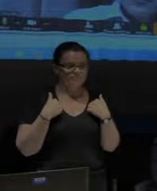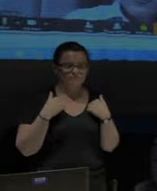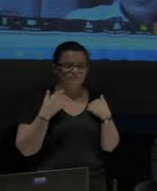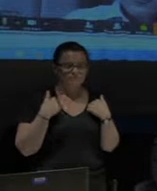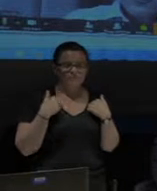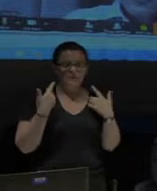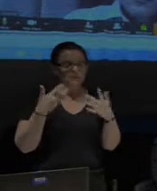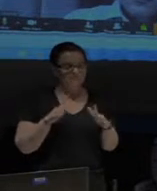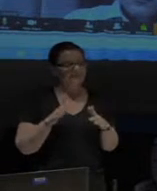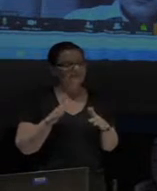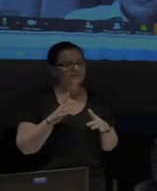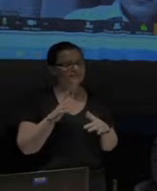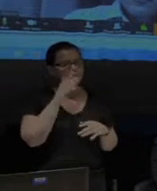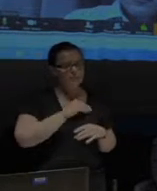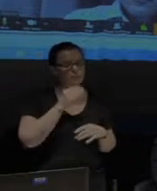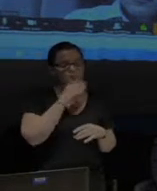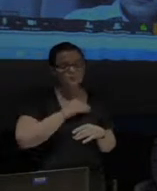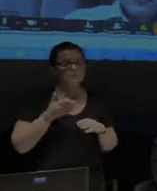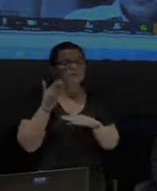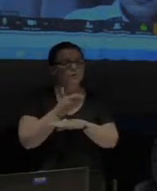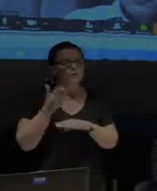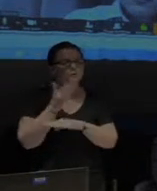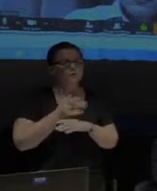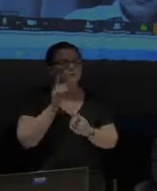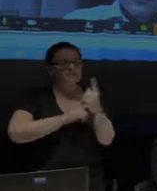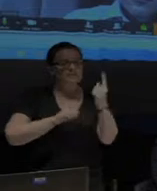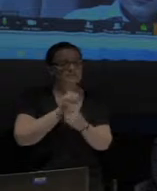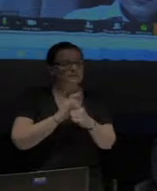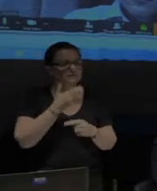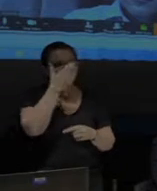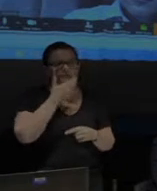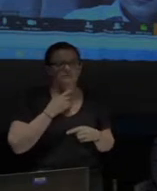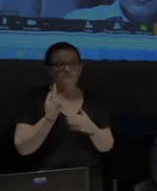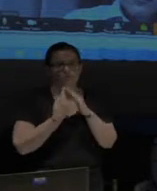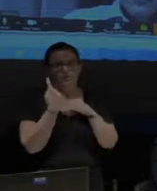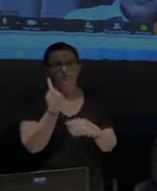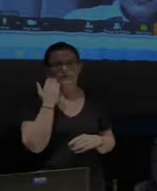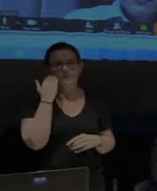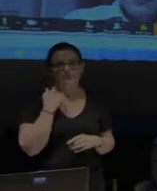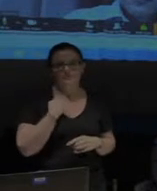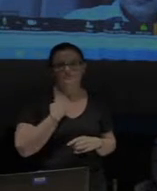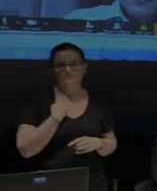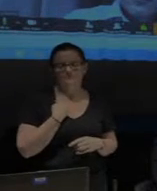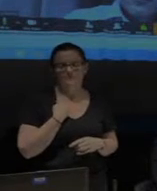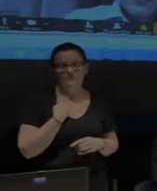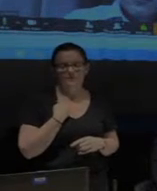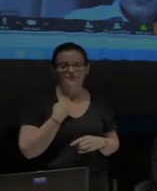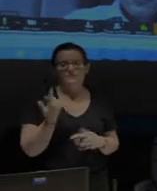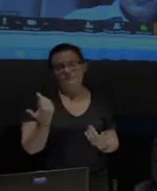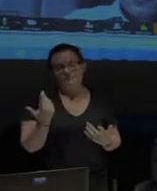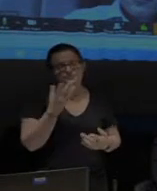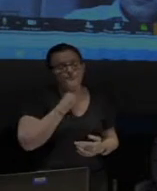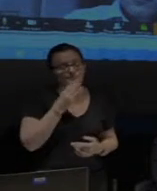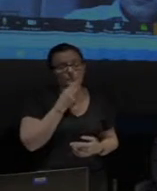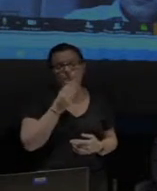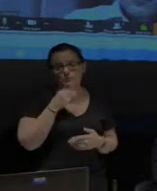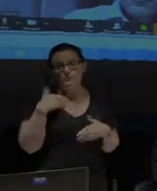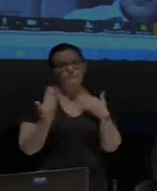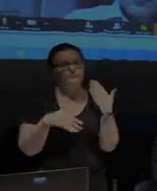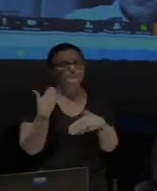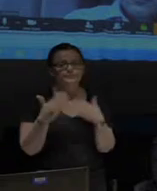to turning up to meetings where I was the only black face in the room. It didn't faze me after a while. You just get accustomed to it. It's just the